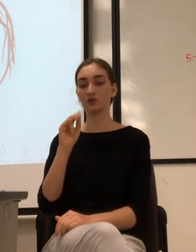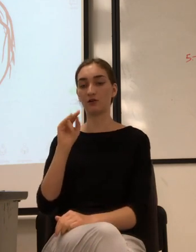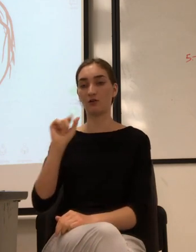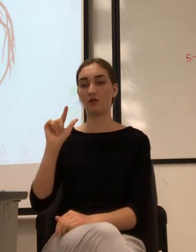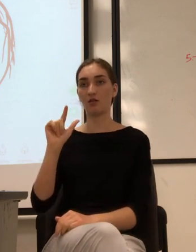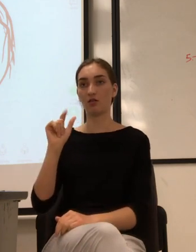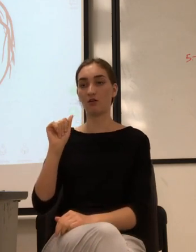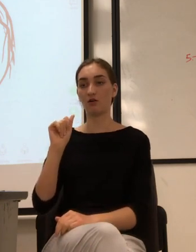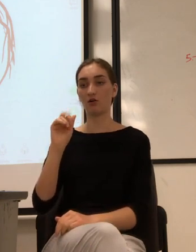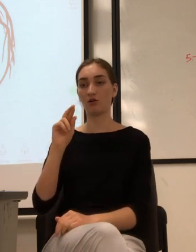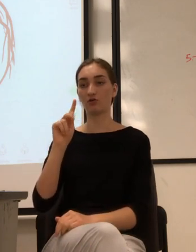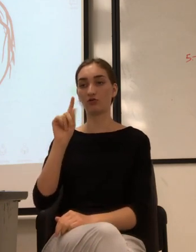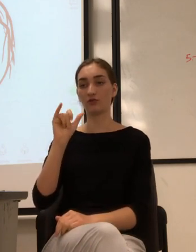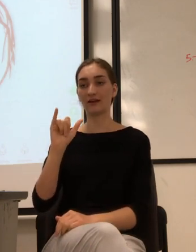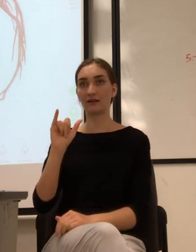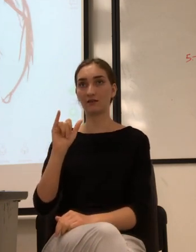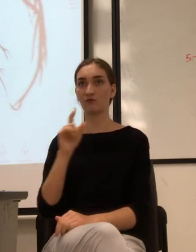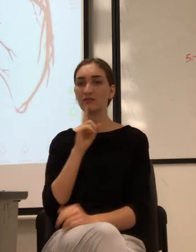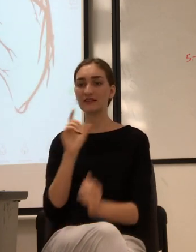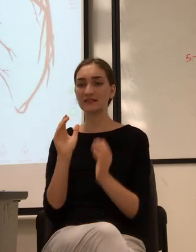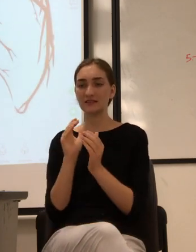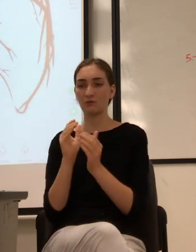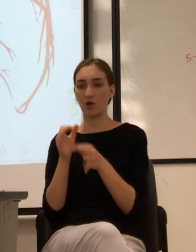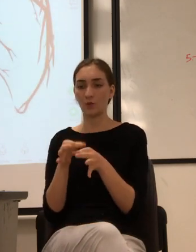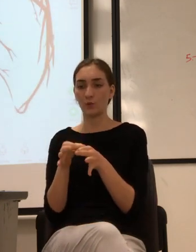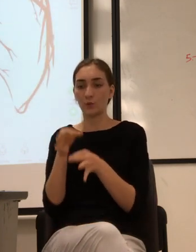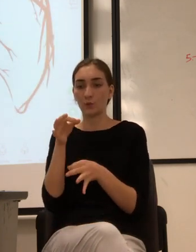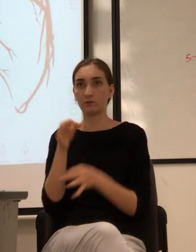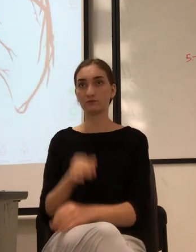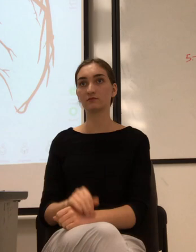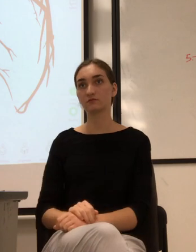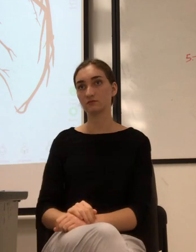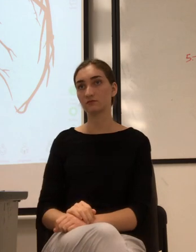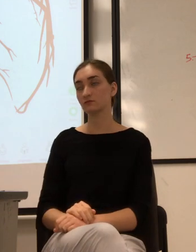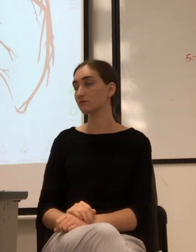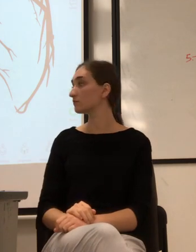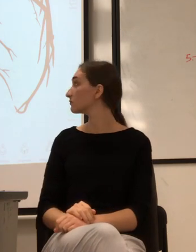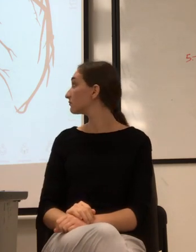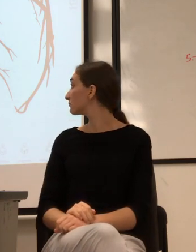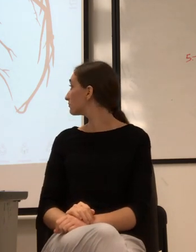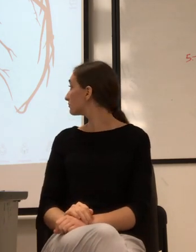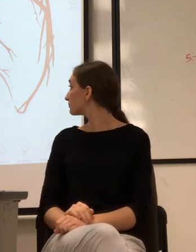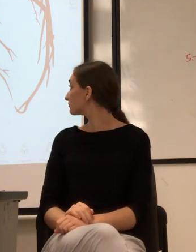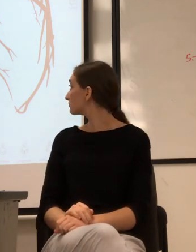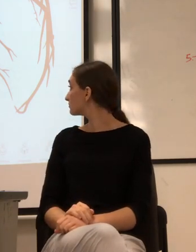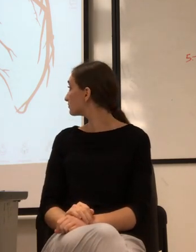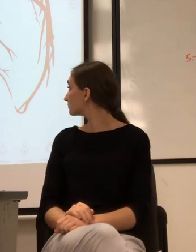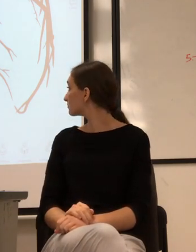name. It's a very small one. Ooh, I think that's it.